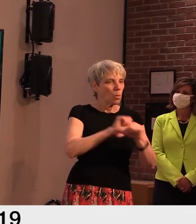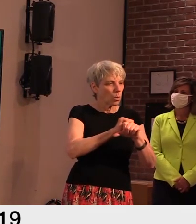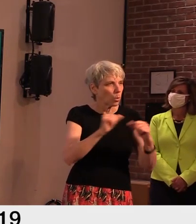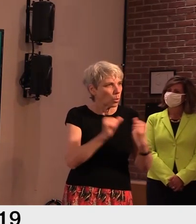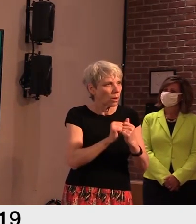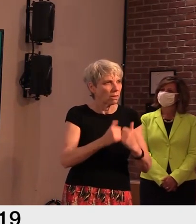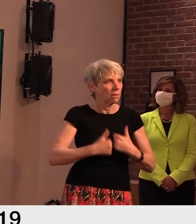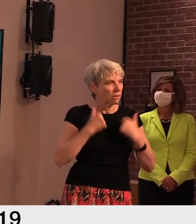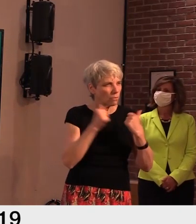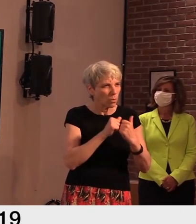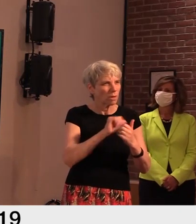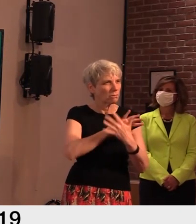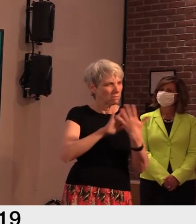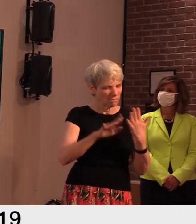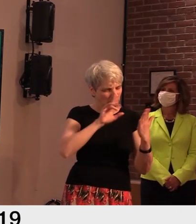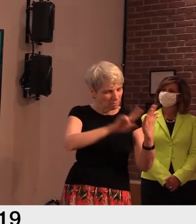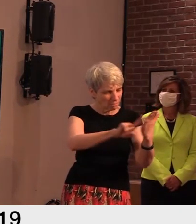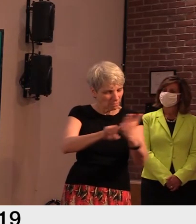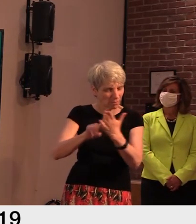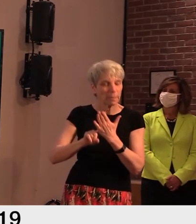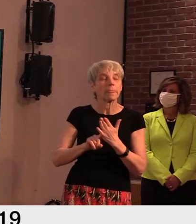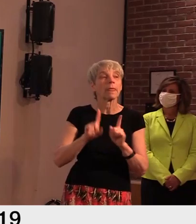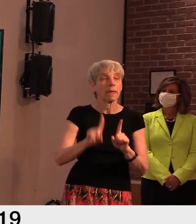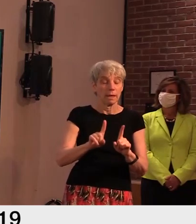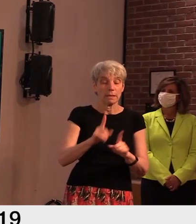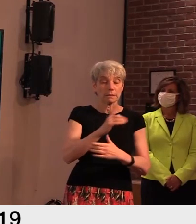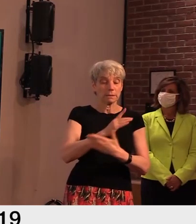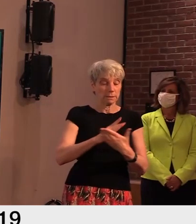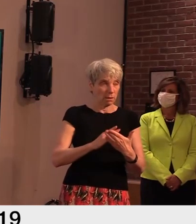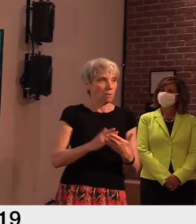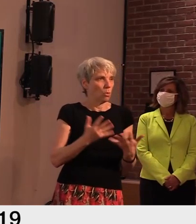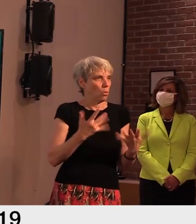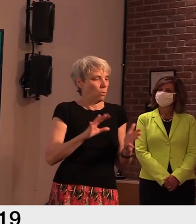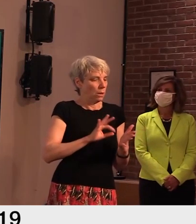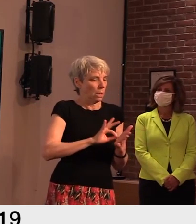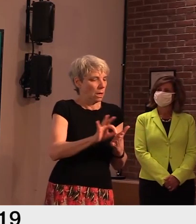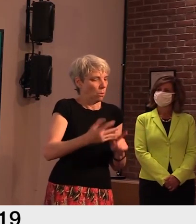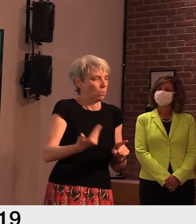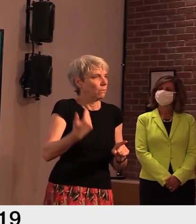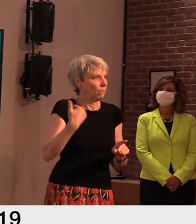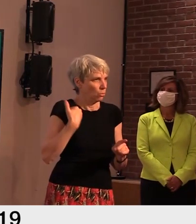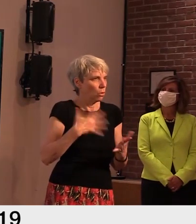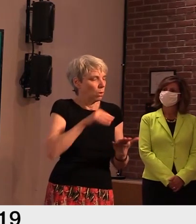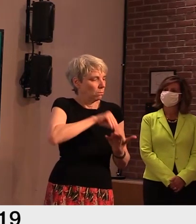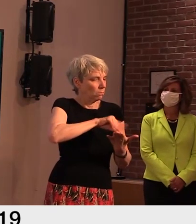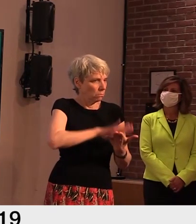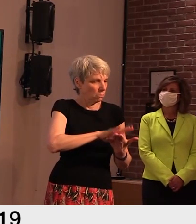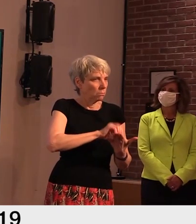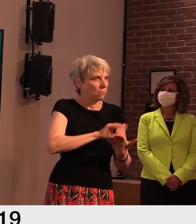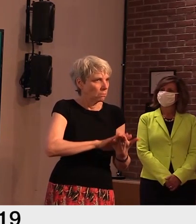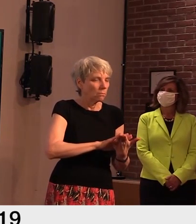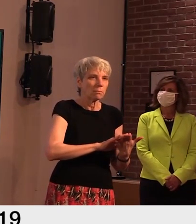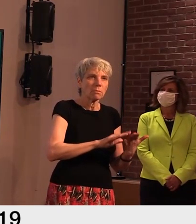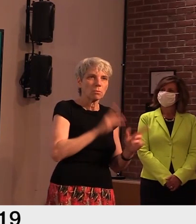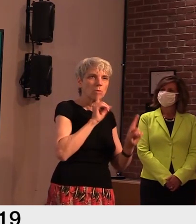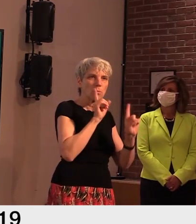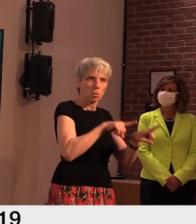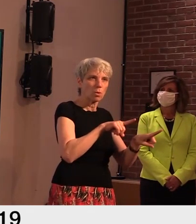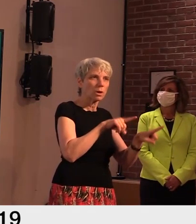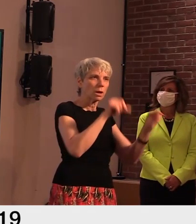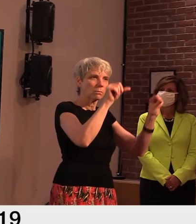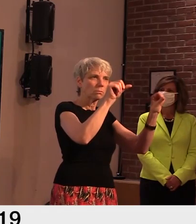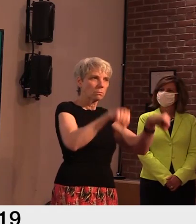have greater clarity about who actually, regarding person, place, time, is